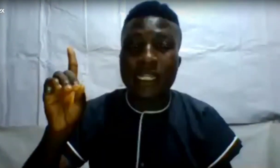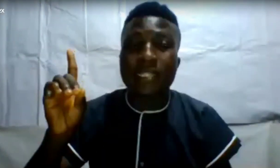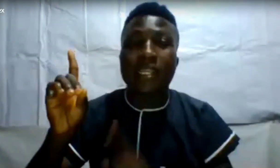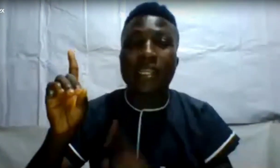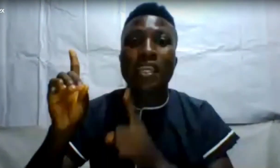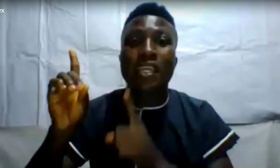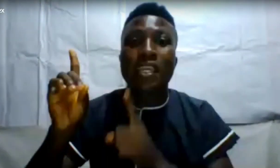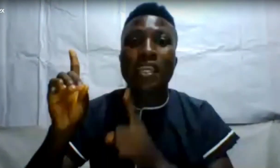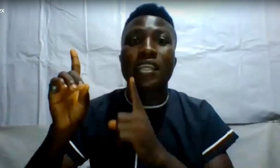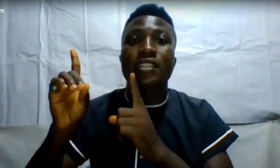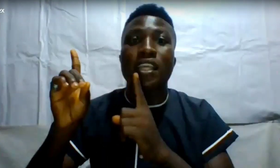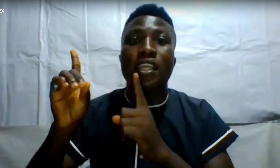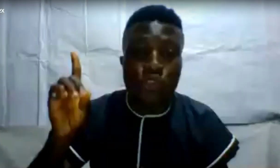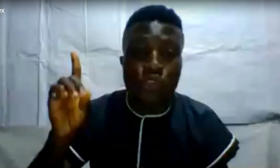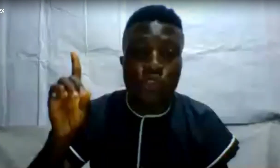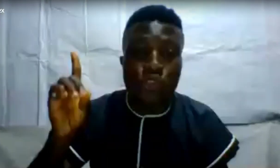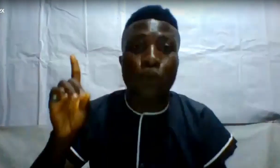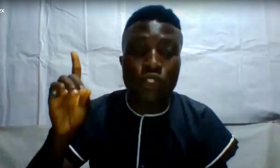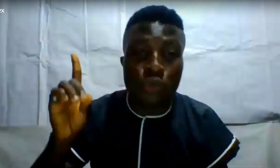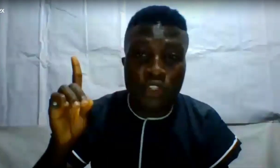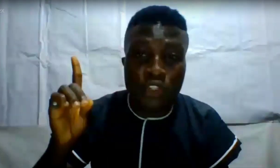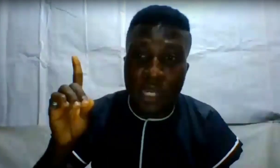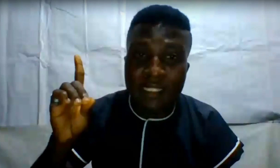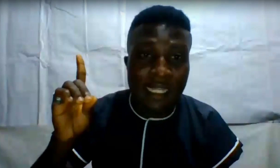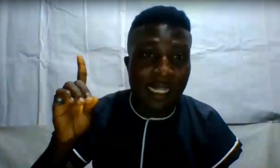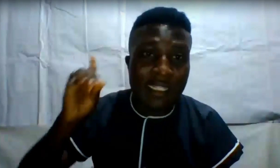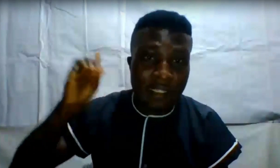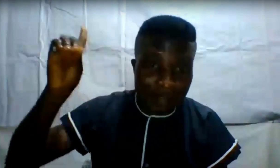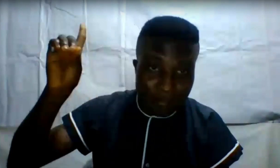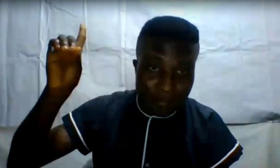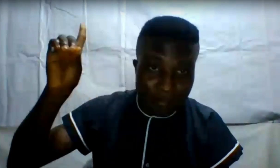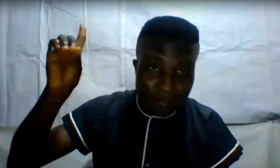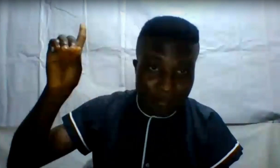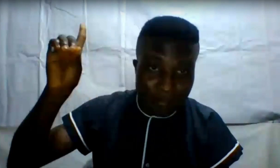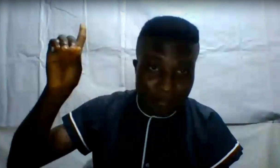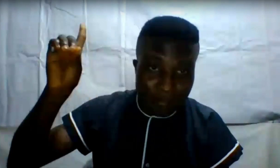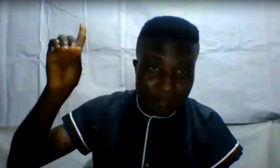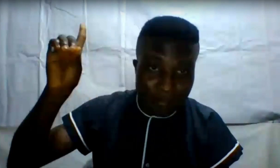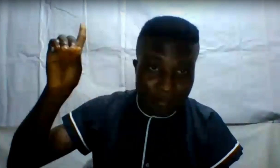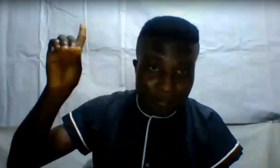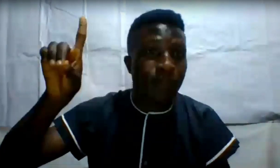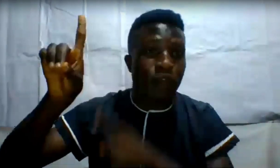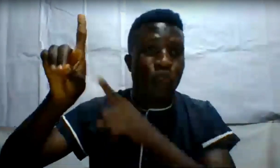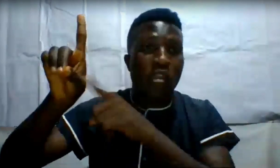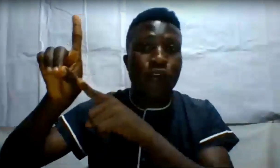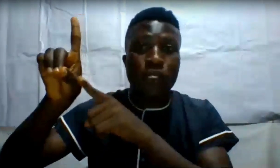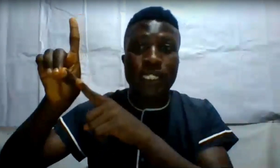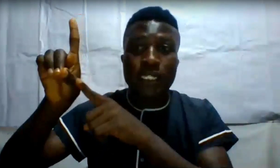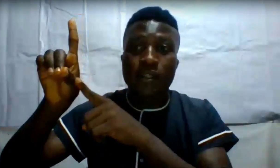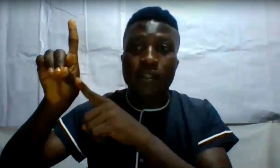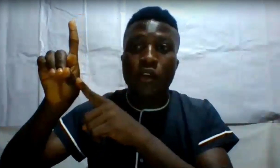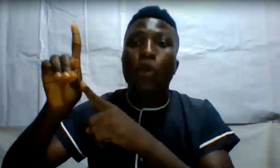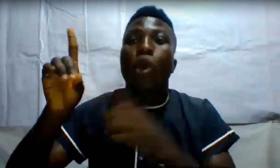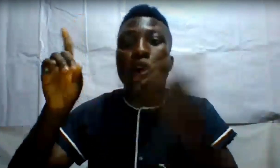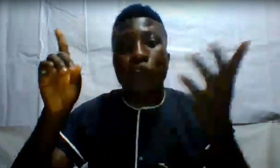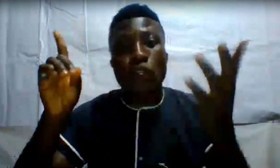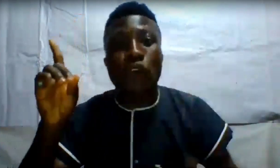this is if you want to raise up your hands in the class, excuse me, so you have your D. Or for those of us